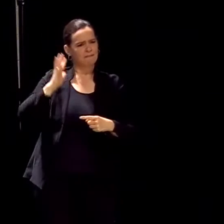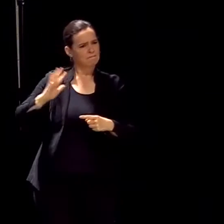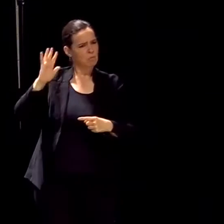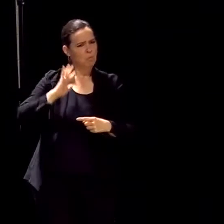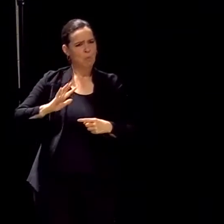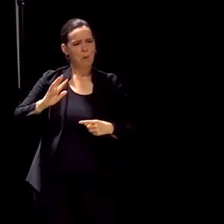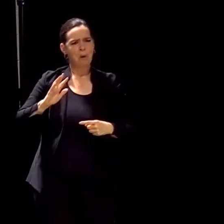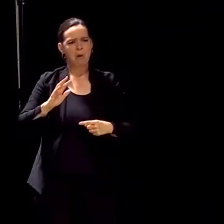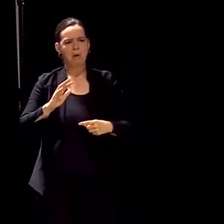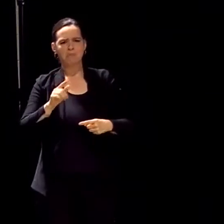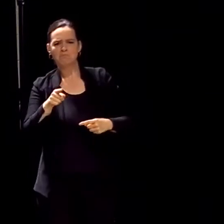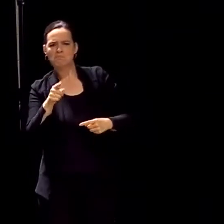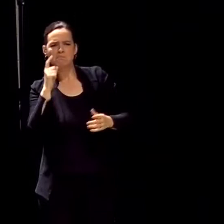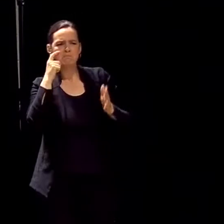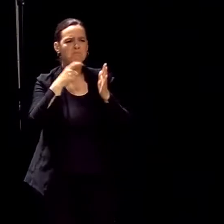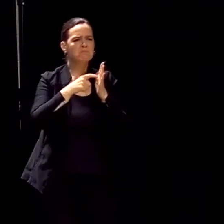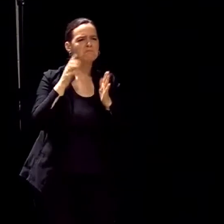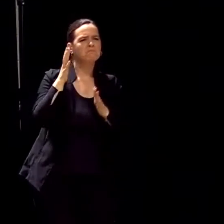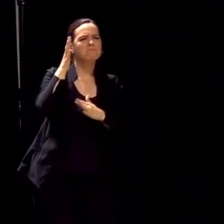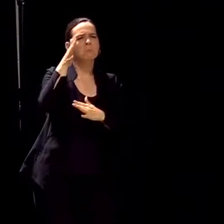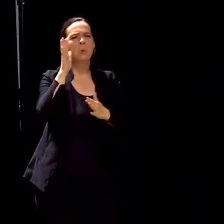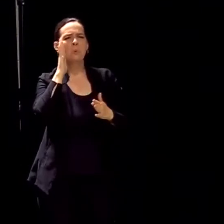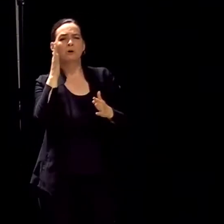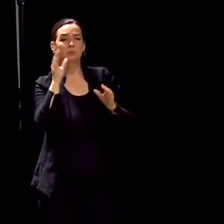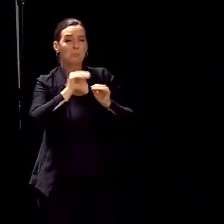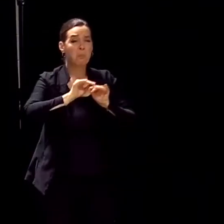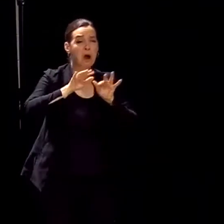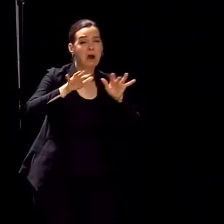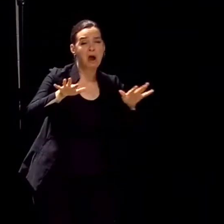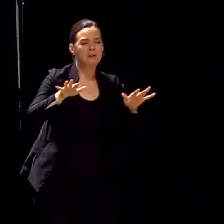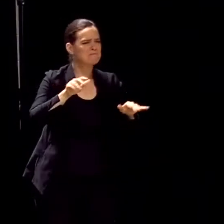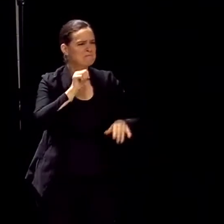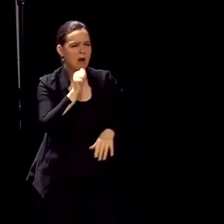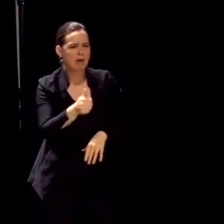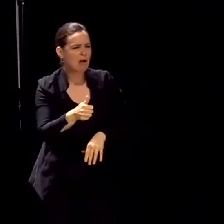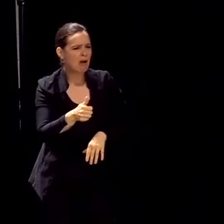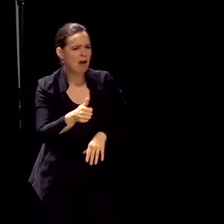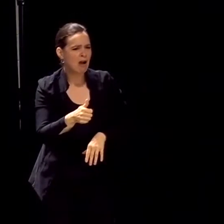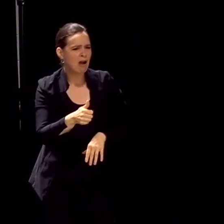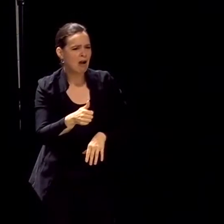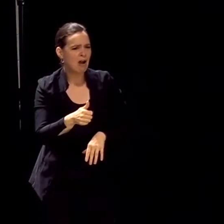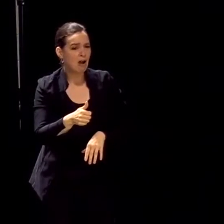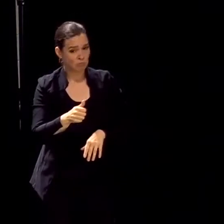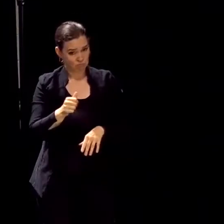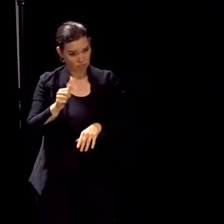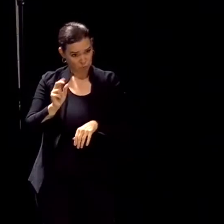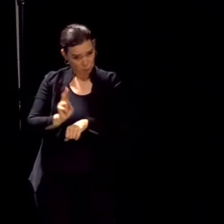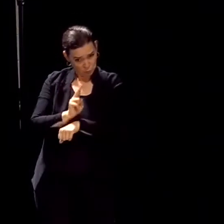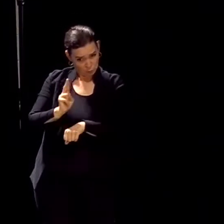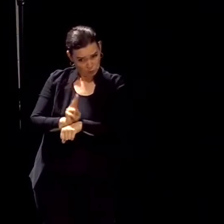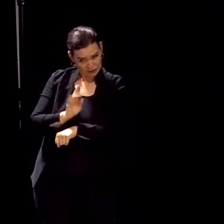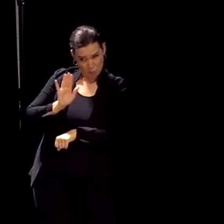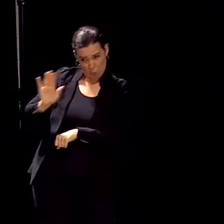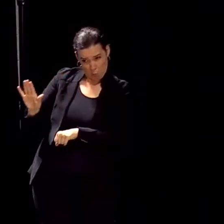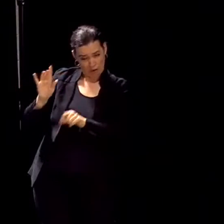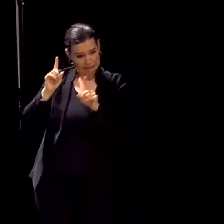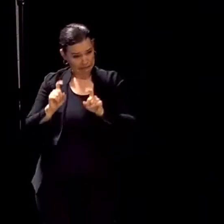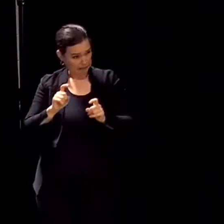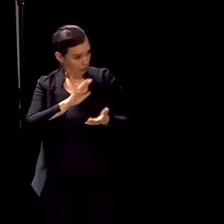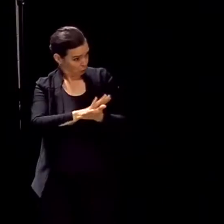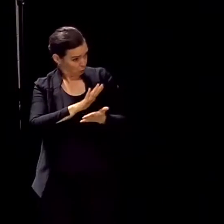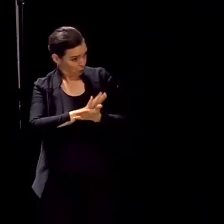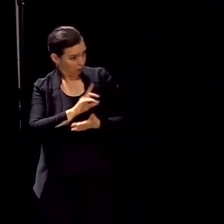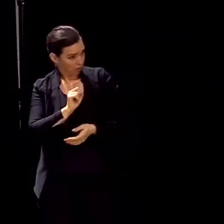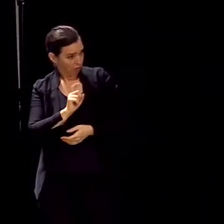does that use of resources make sense to you? I think the program is what it is.